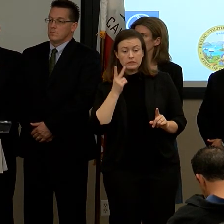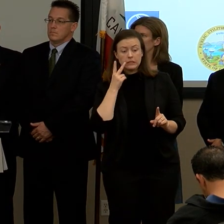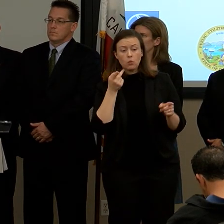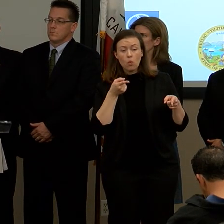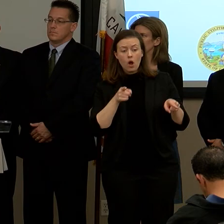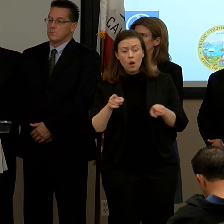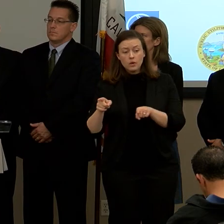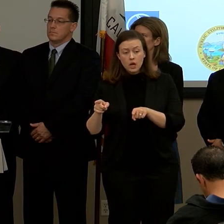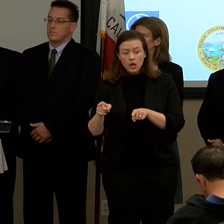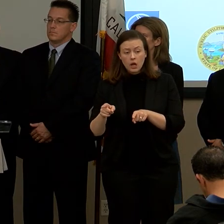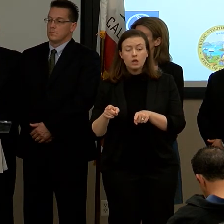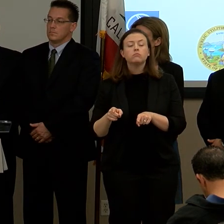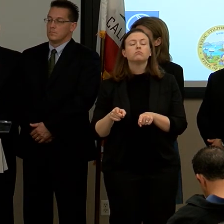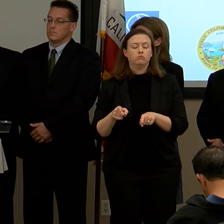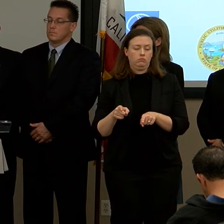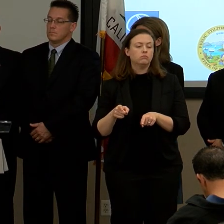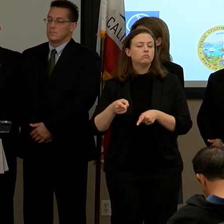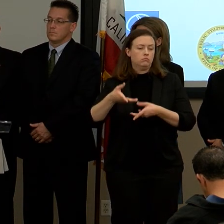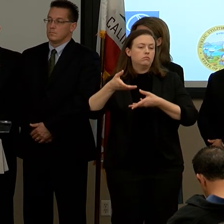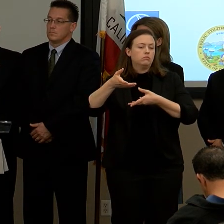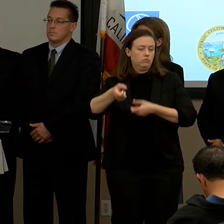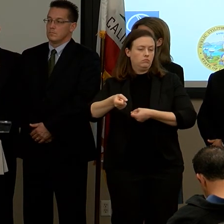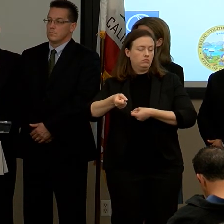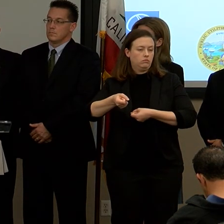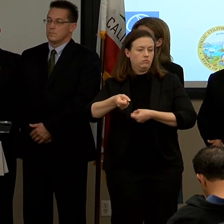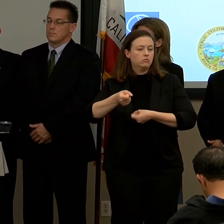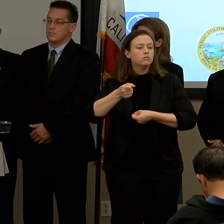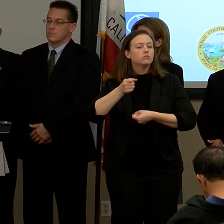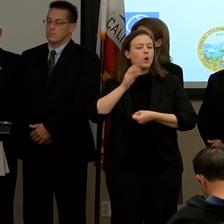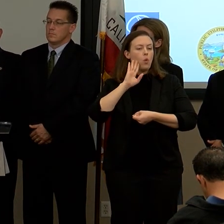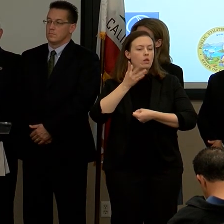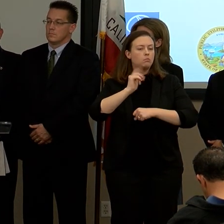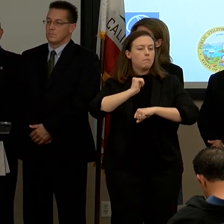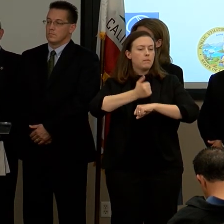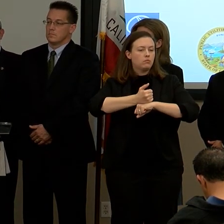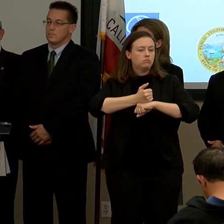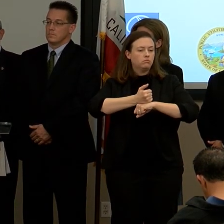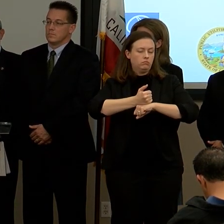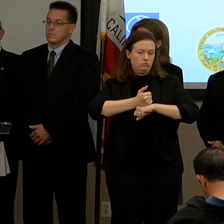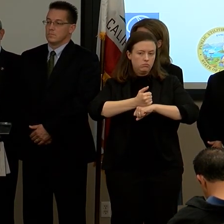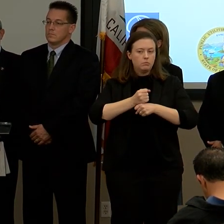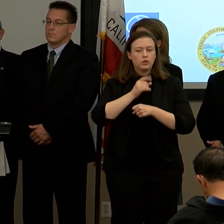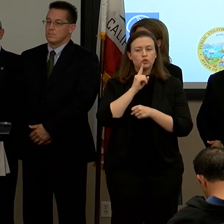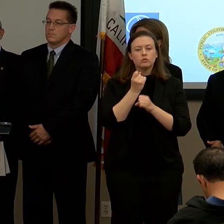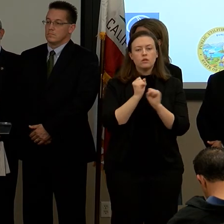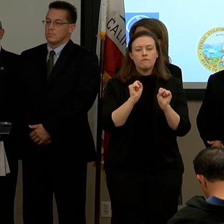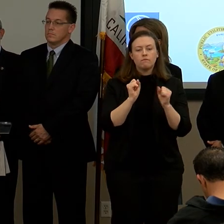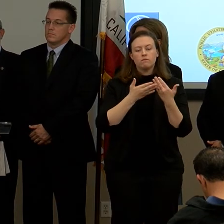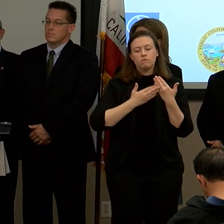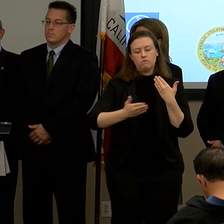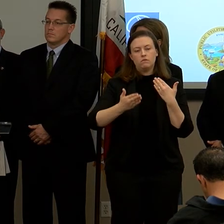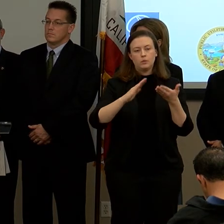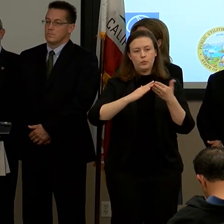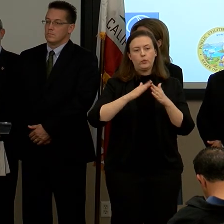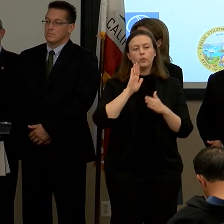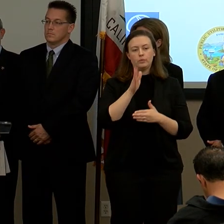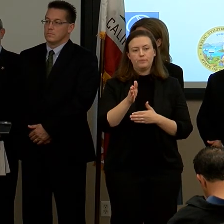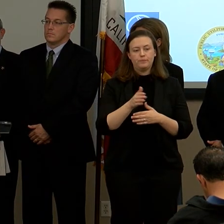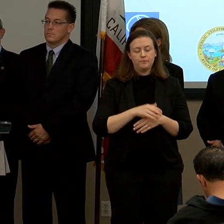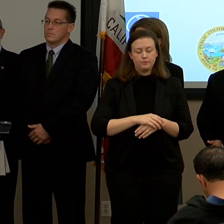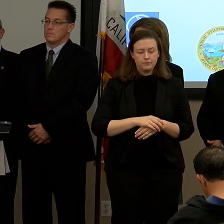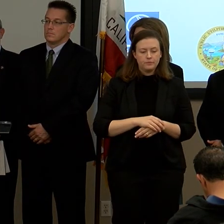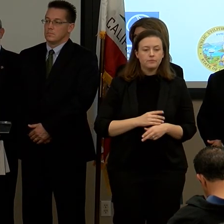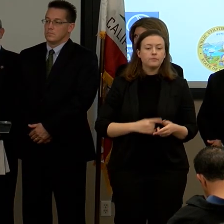have a high level of confidence that measures will be put in place to assure the safety of this community going forward.